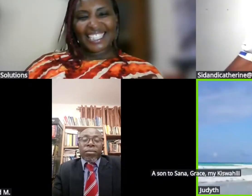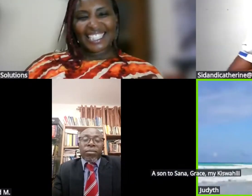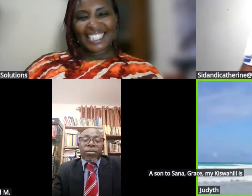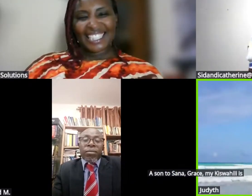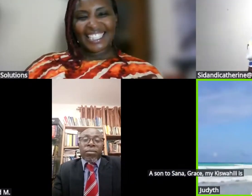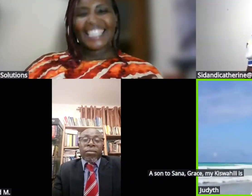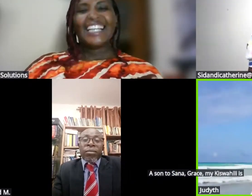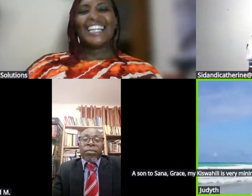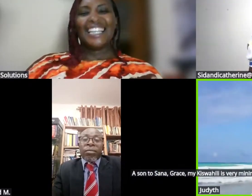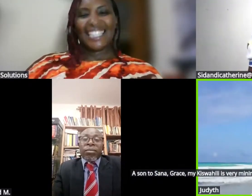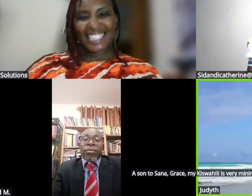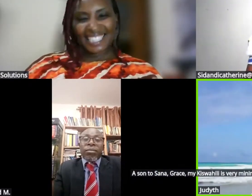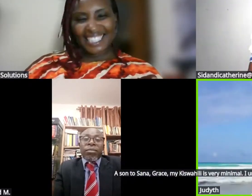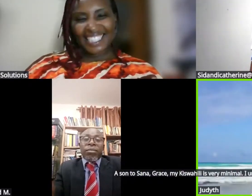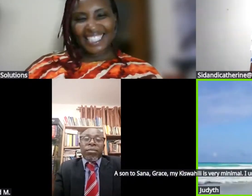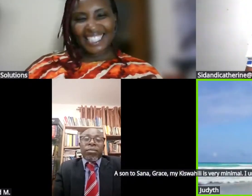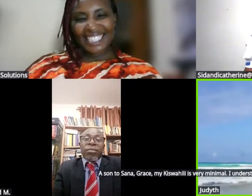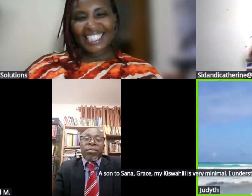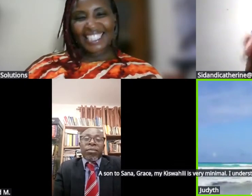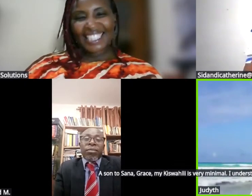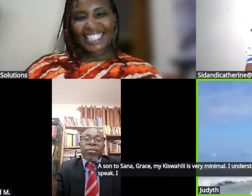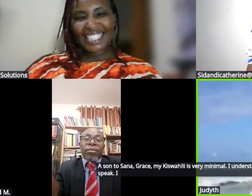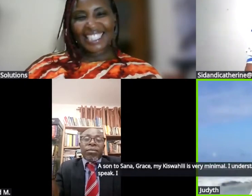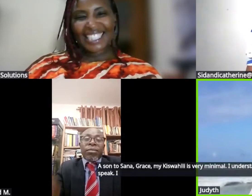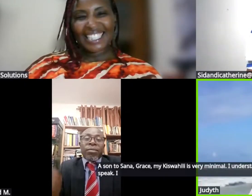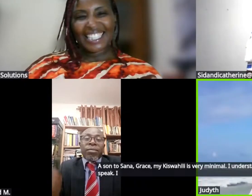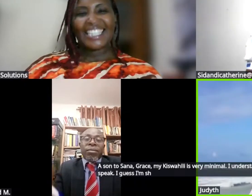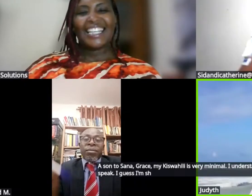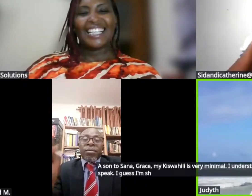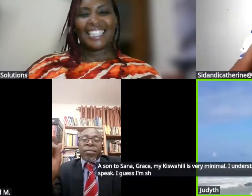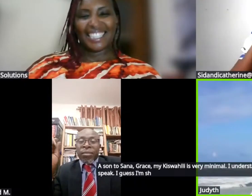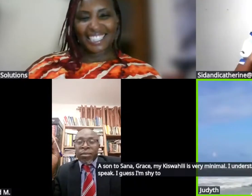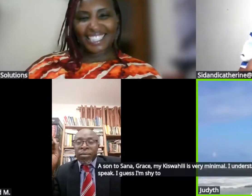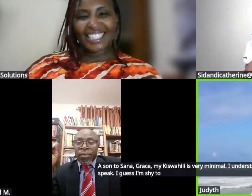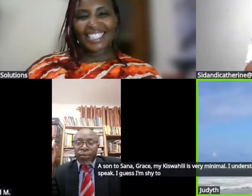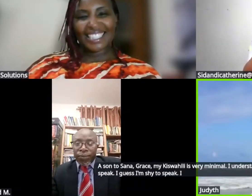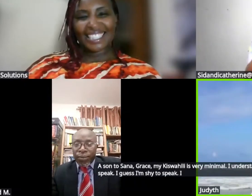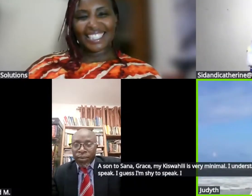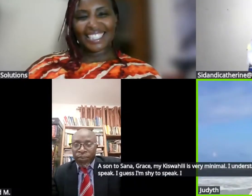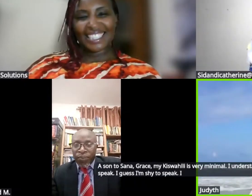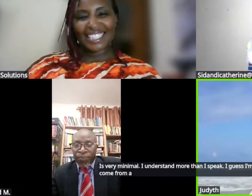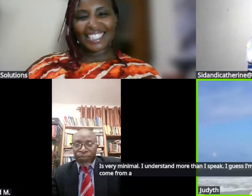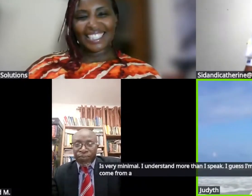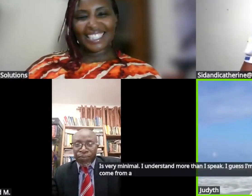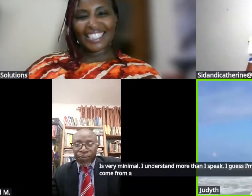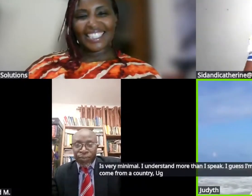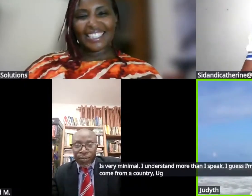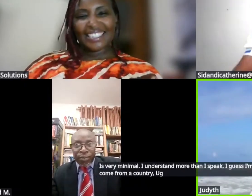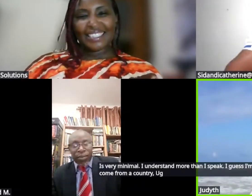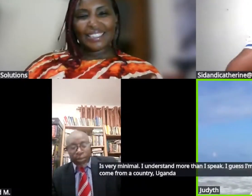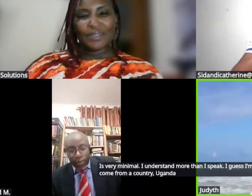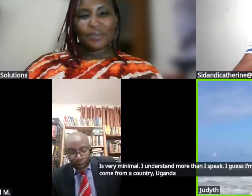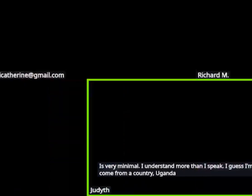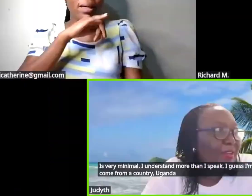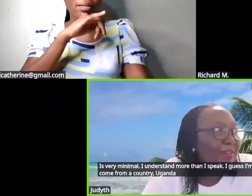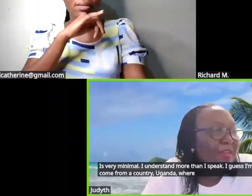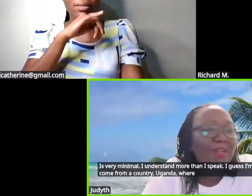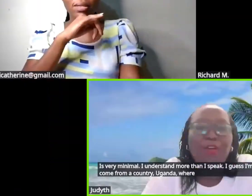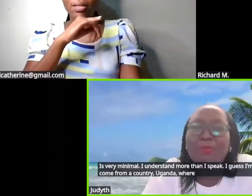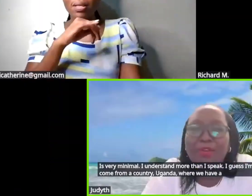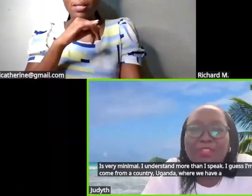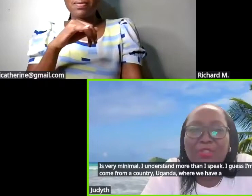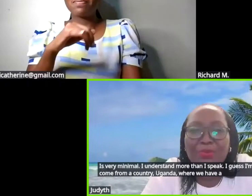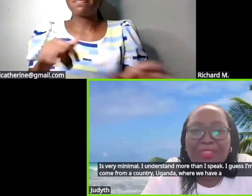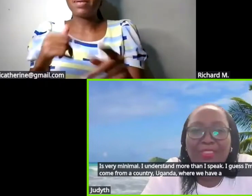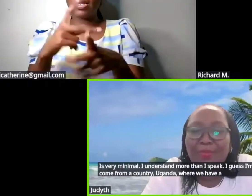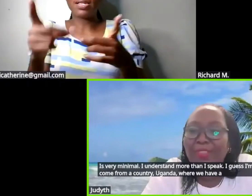minimal. I understand more than I speak. I guess I'm shy to speak. I come from a country, Uganda, where we have a